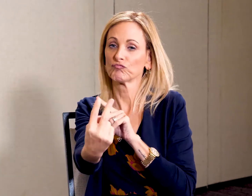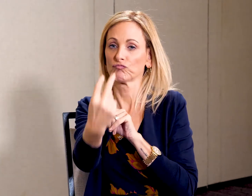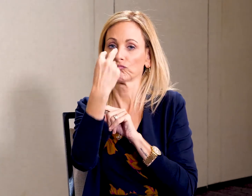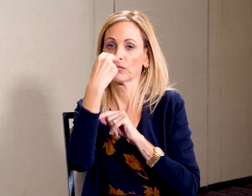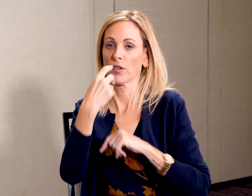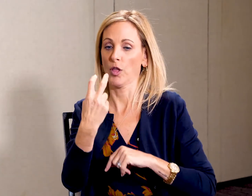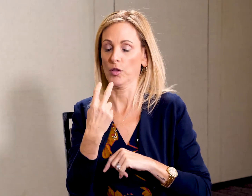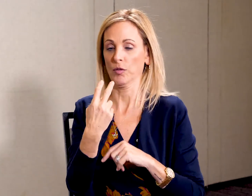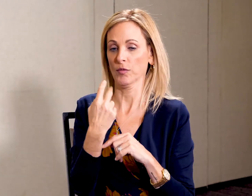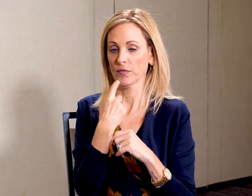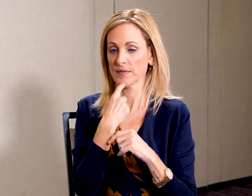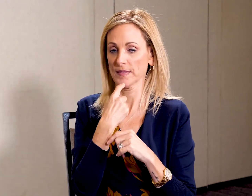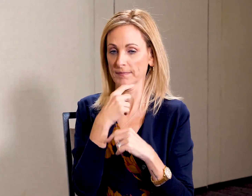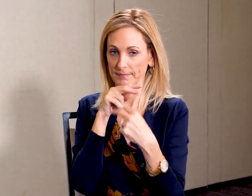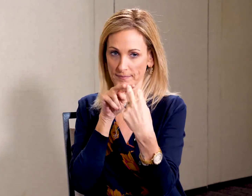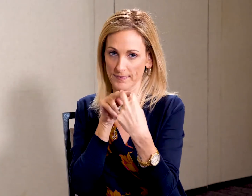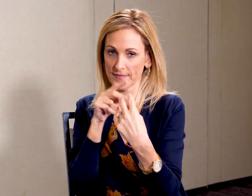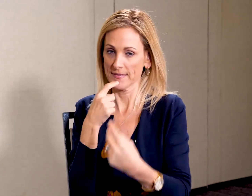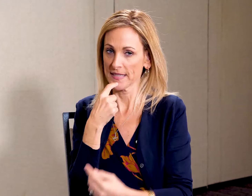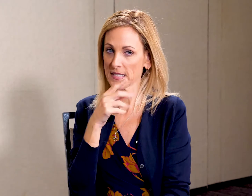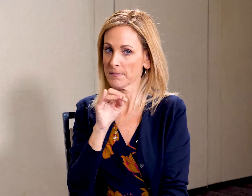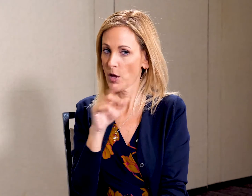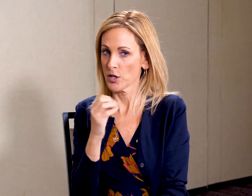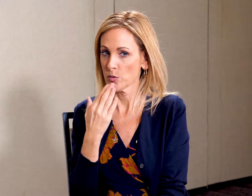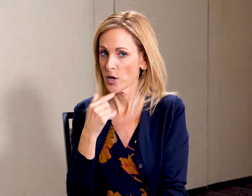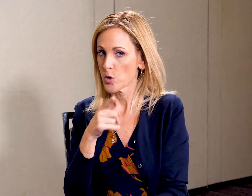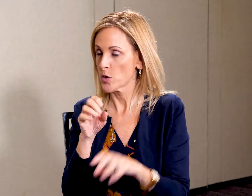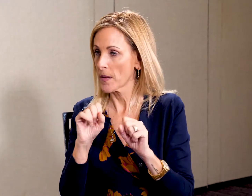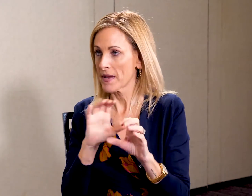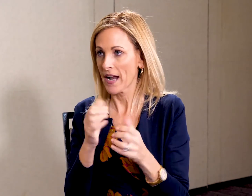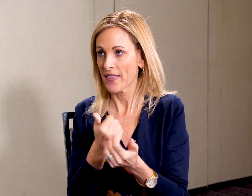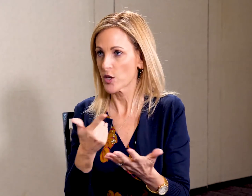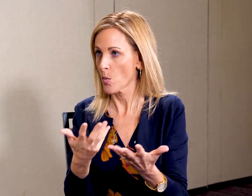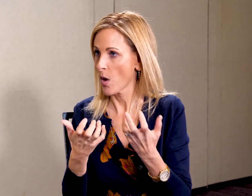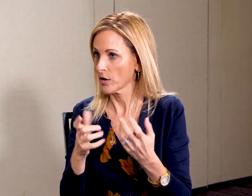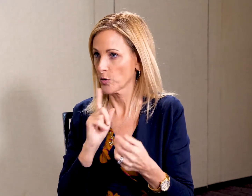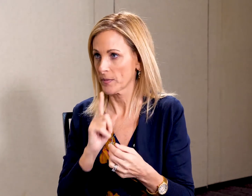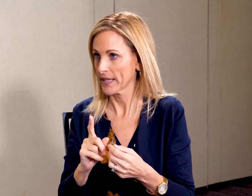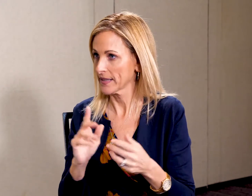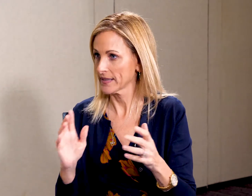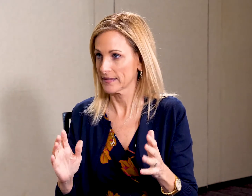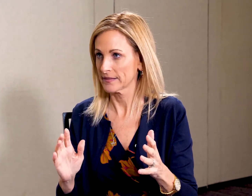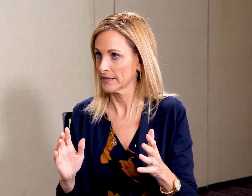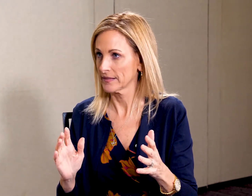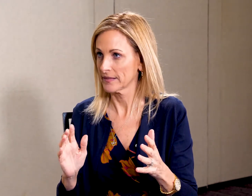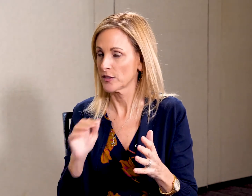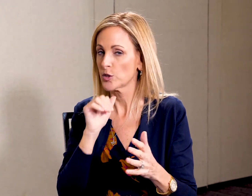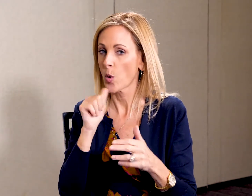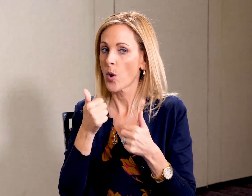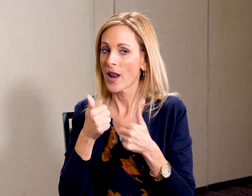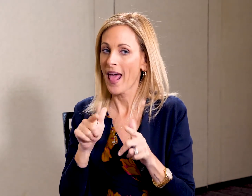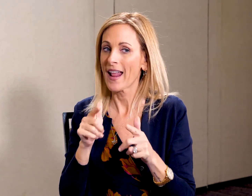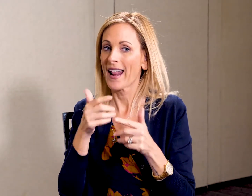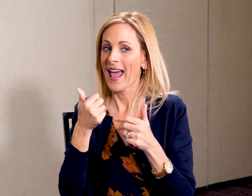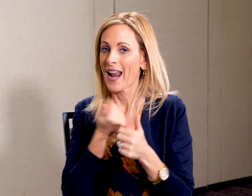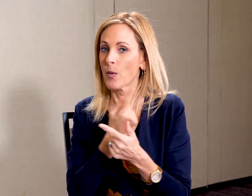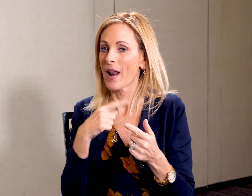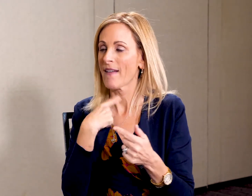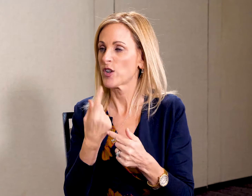and when she was done, he looked me straight in the eye and said, "Marlee, sweetheart, you can be anything that you want to be. So don't let